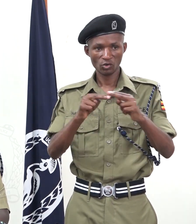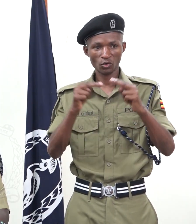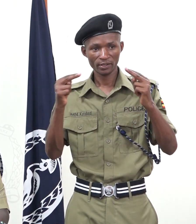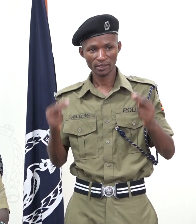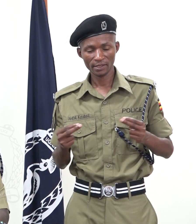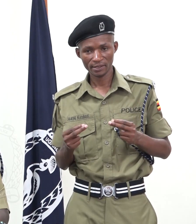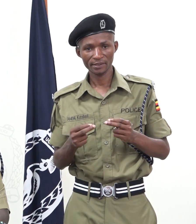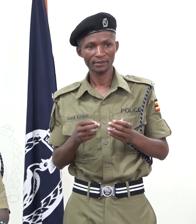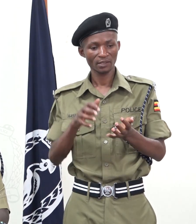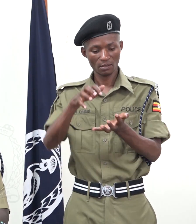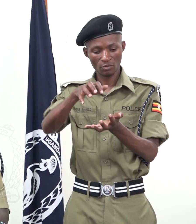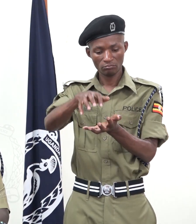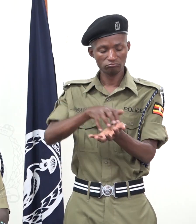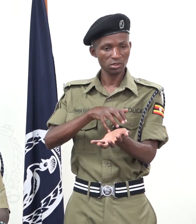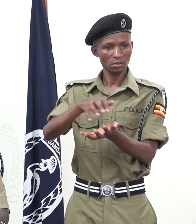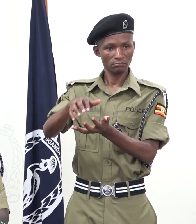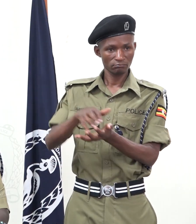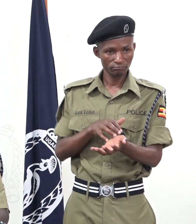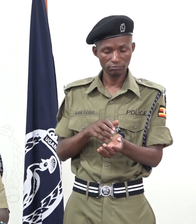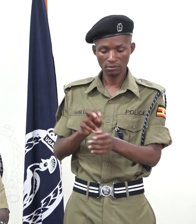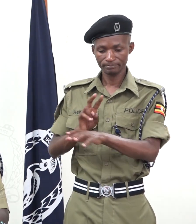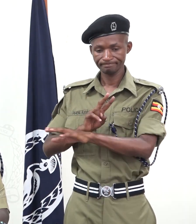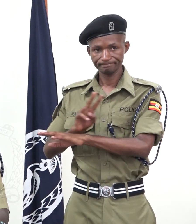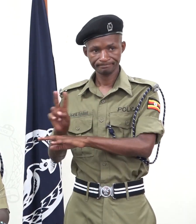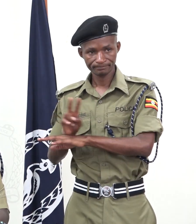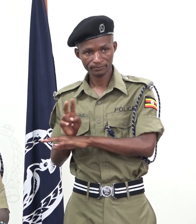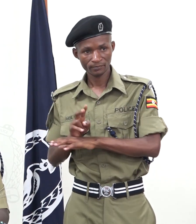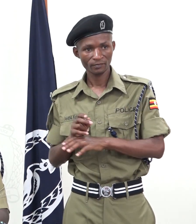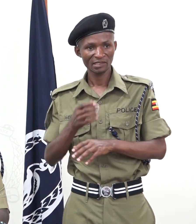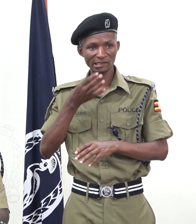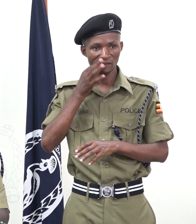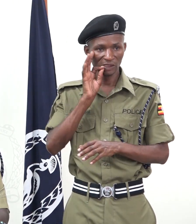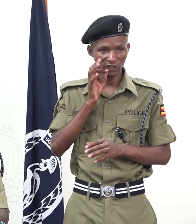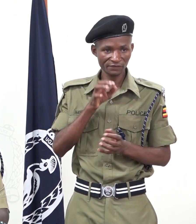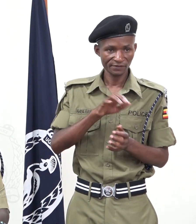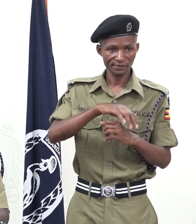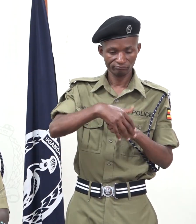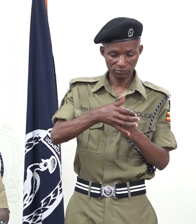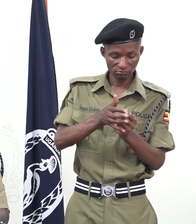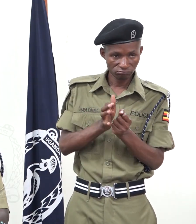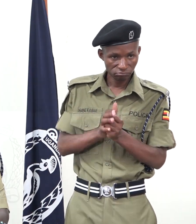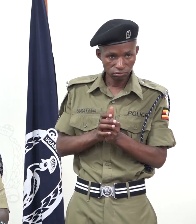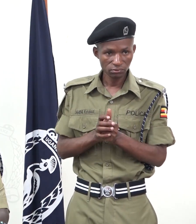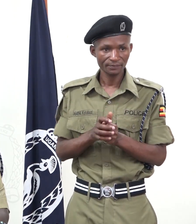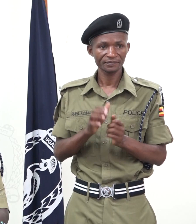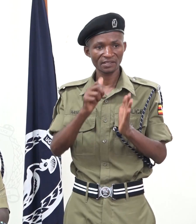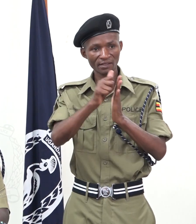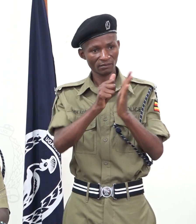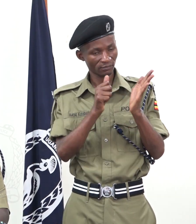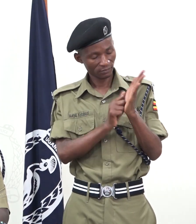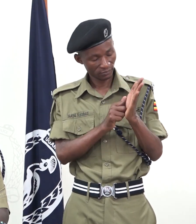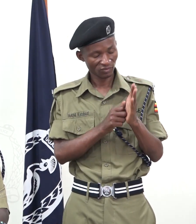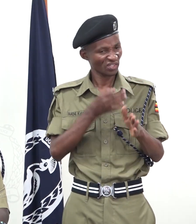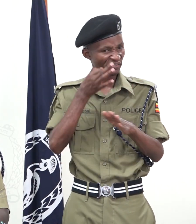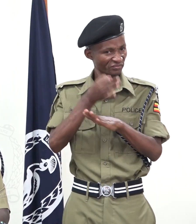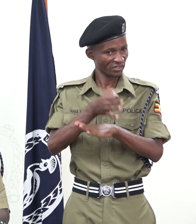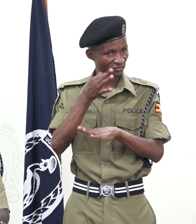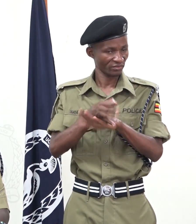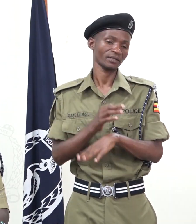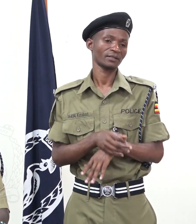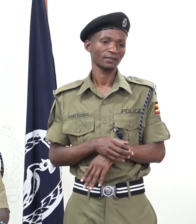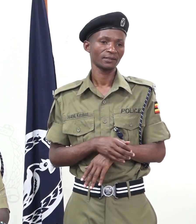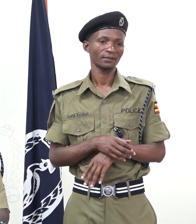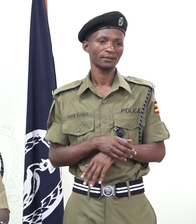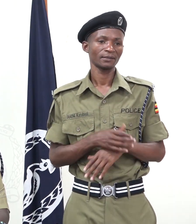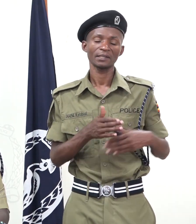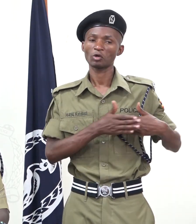supermarket attendants, coffee packers, all the advert was actually fake. It